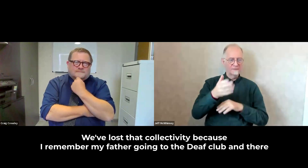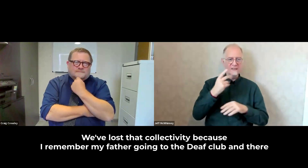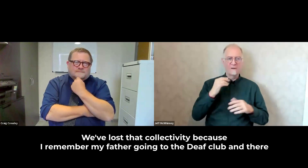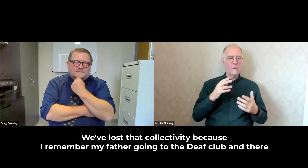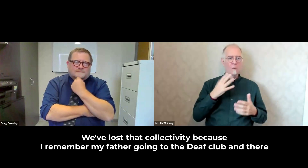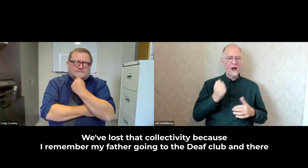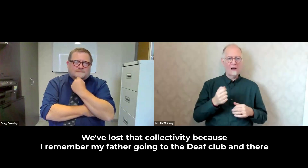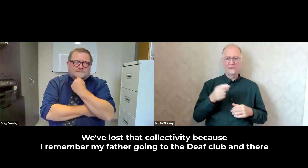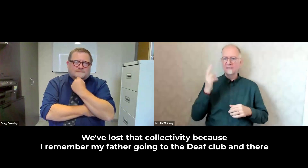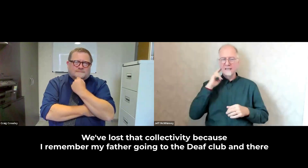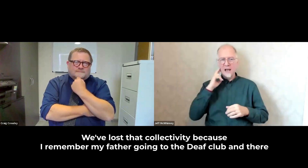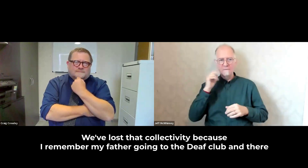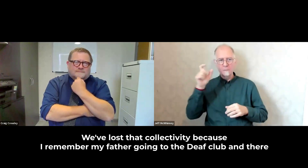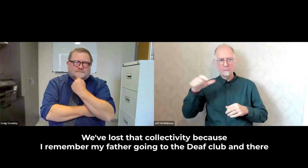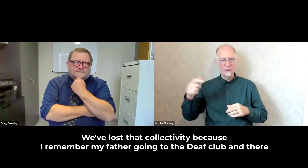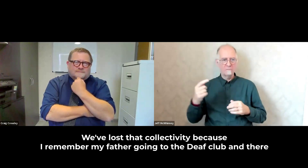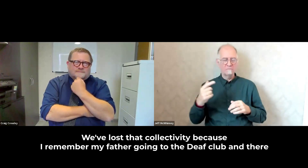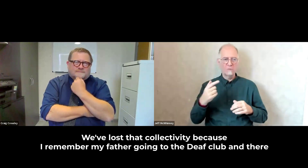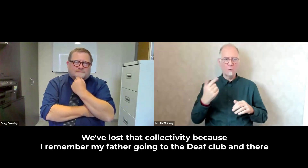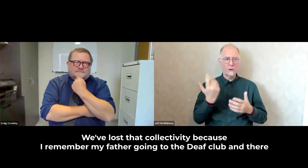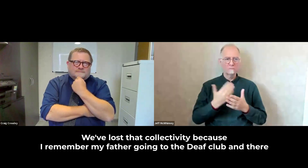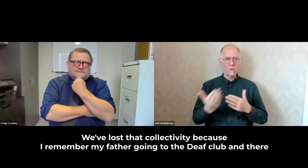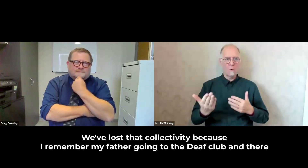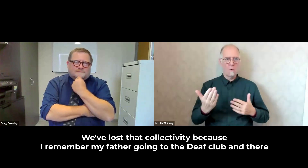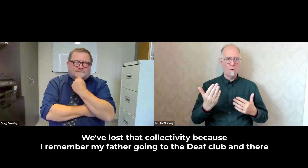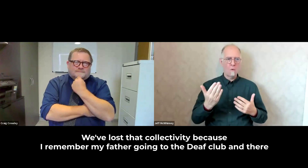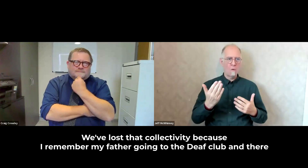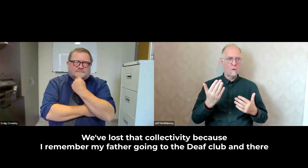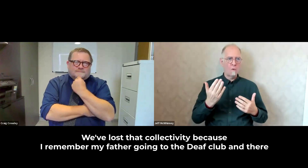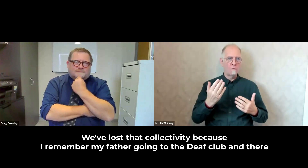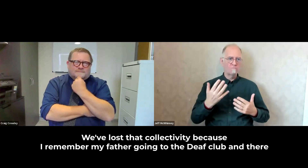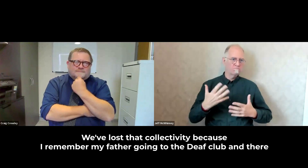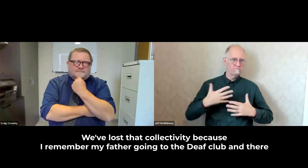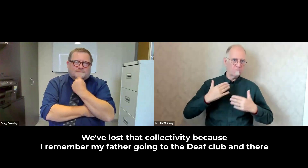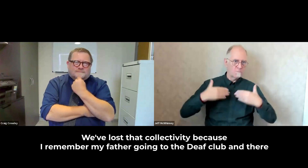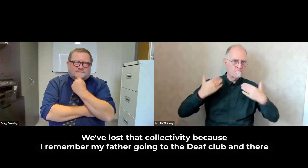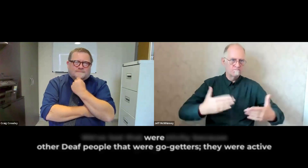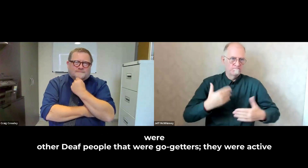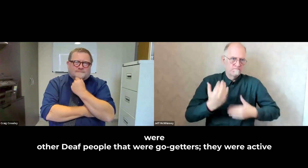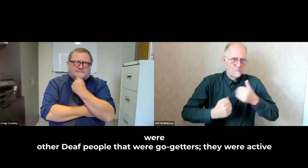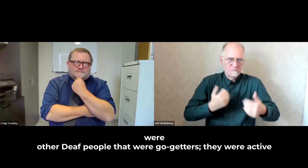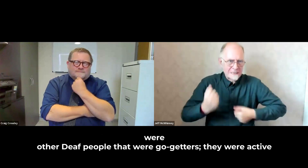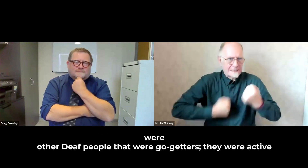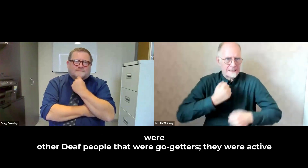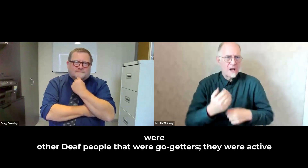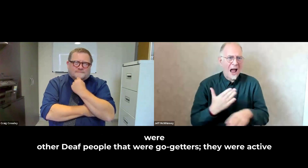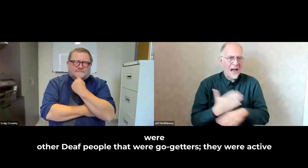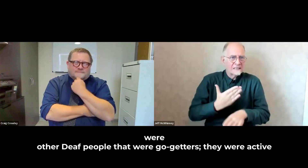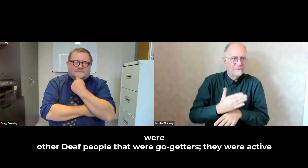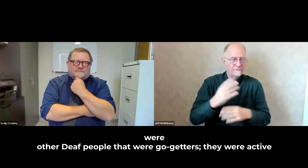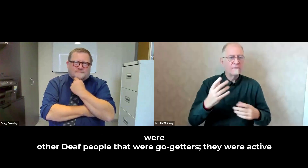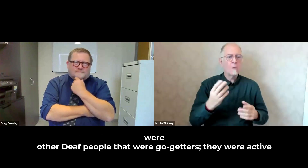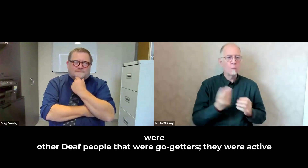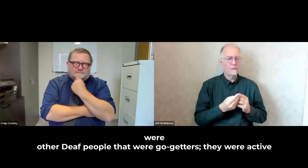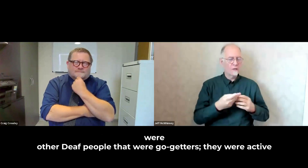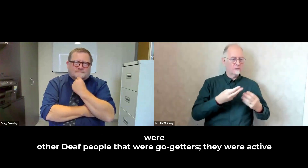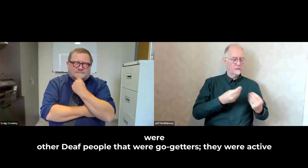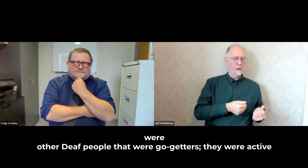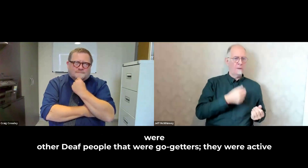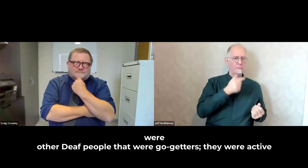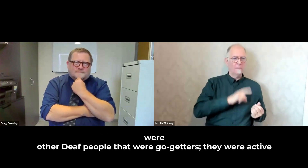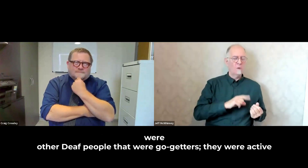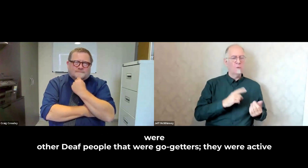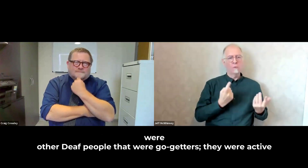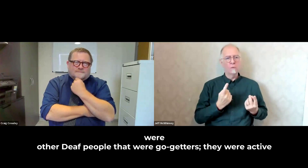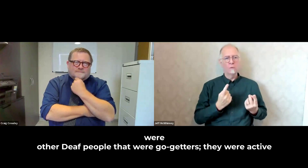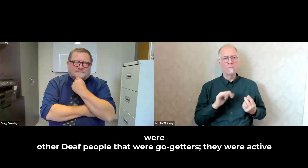collectivity. Because I remember my father going to the deaf club, and there were other deaf people that were